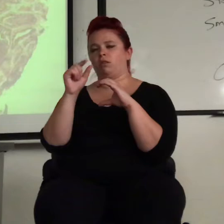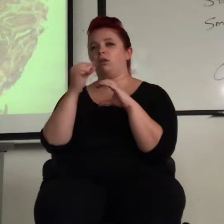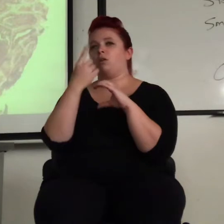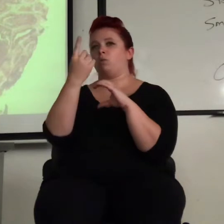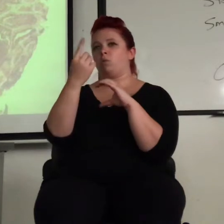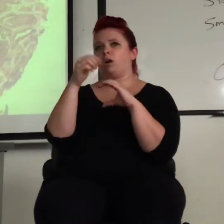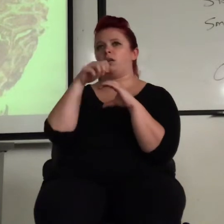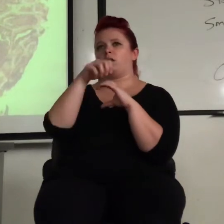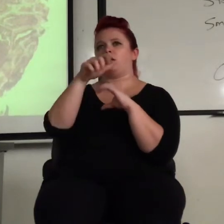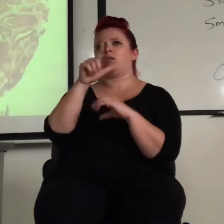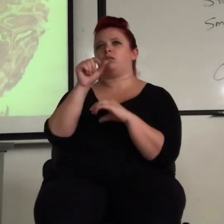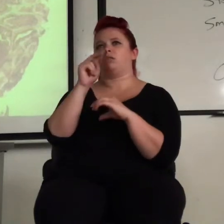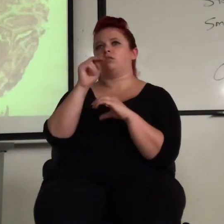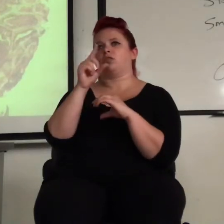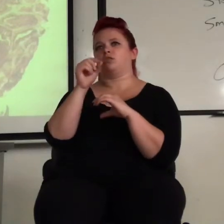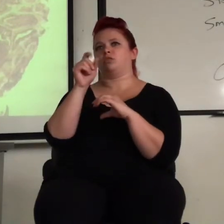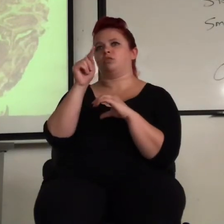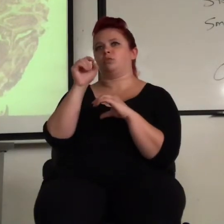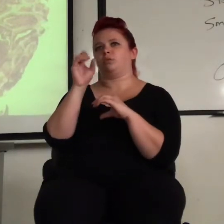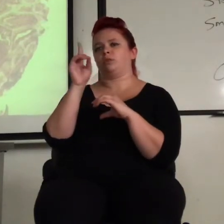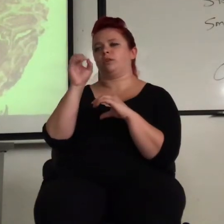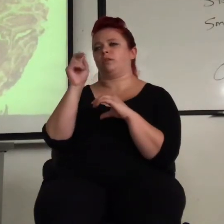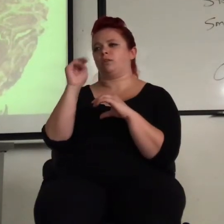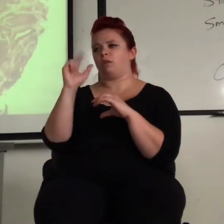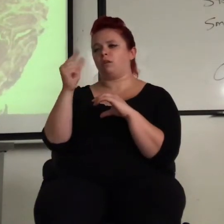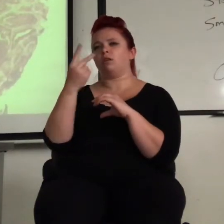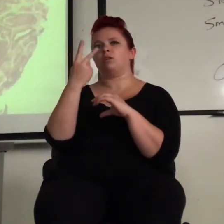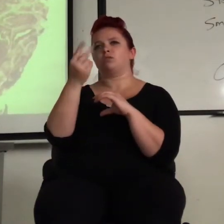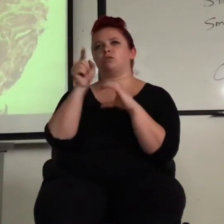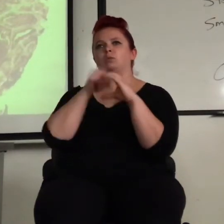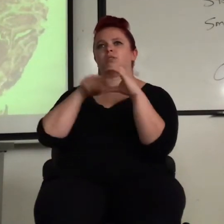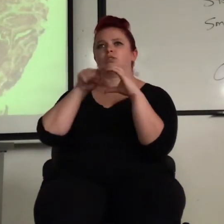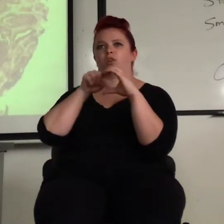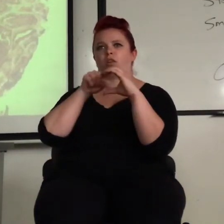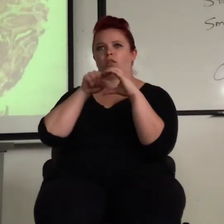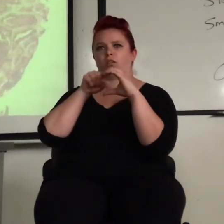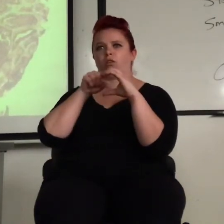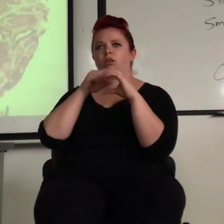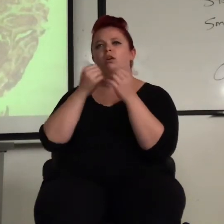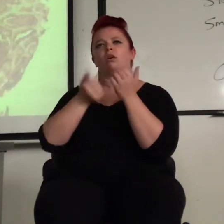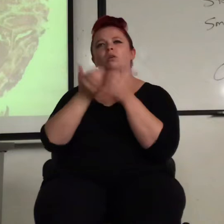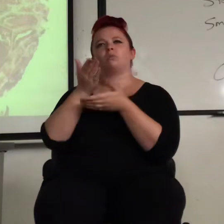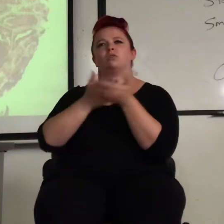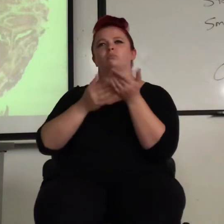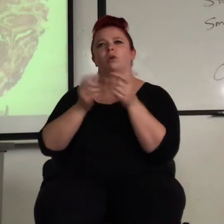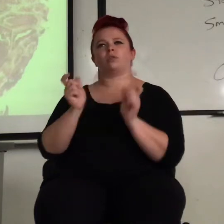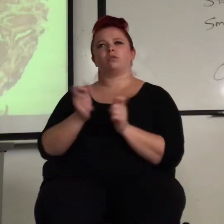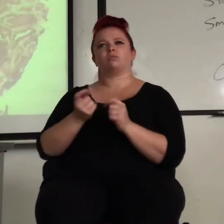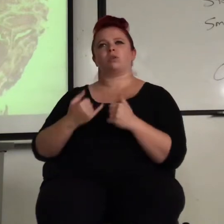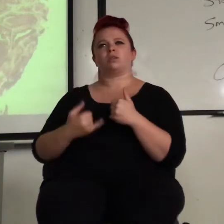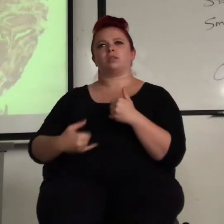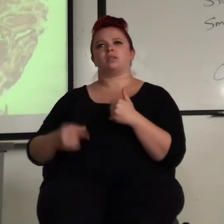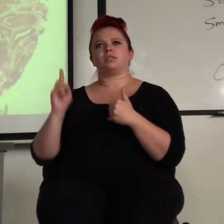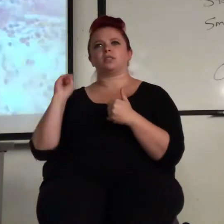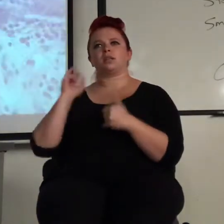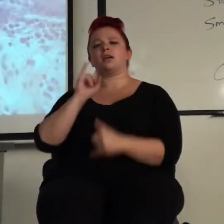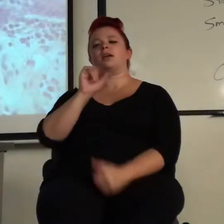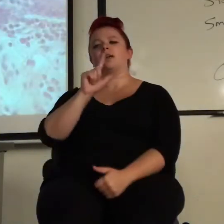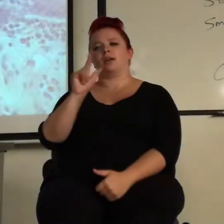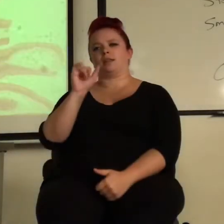1 is longitudinal, 2 is circular. That is correct. What part of the small intestine is this? The